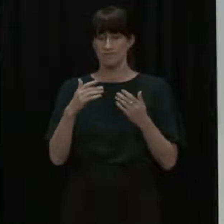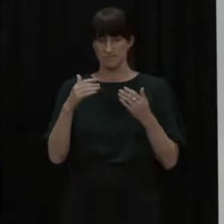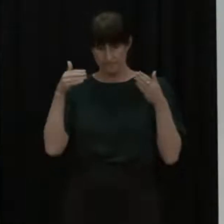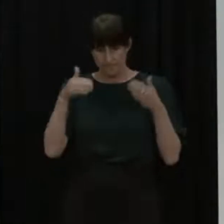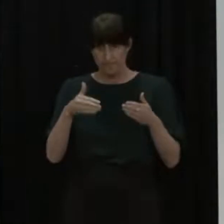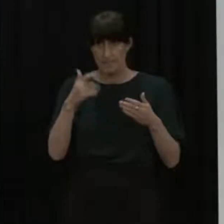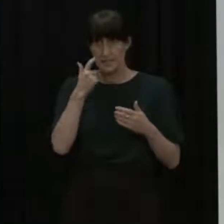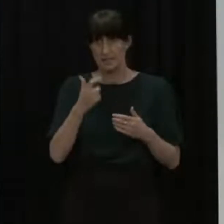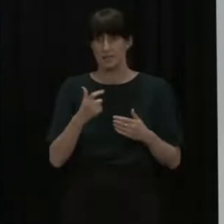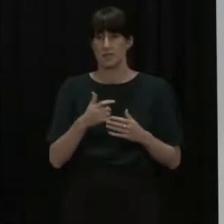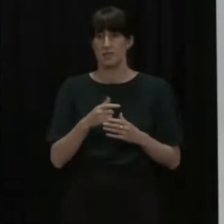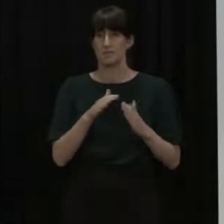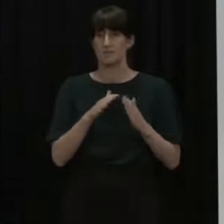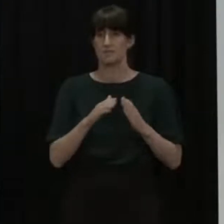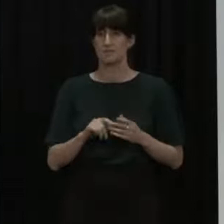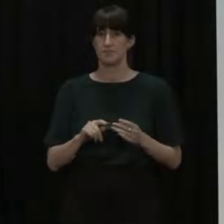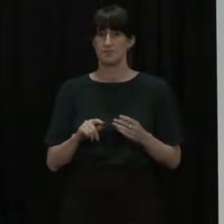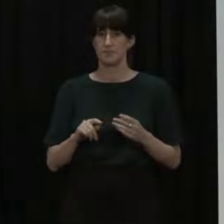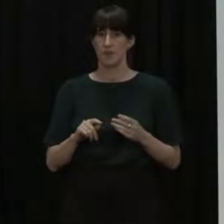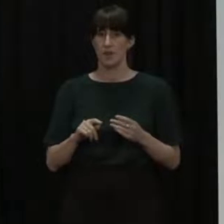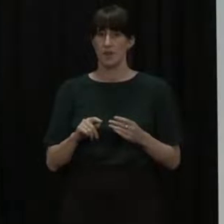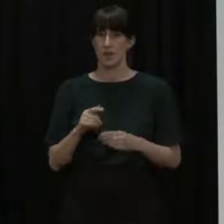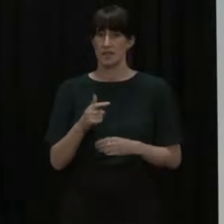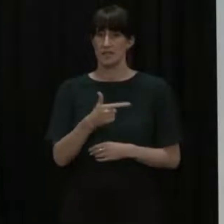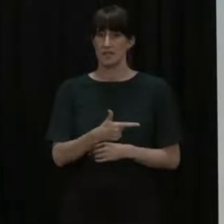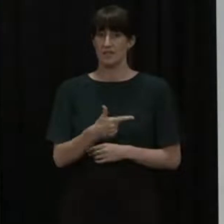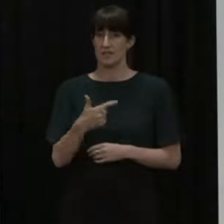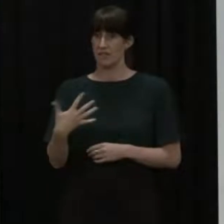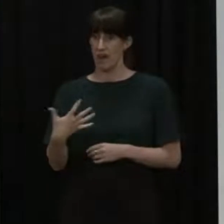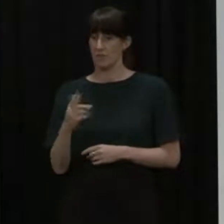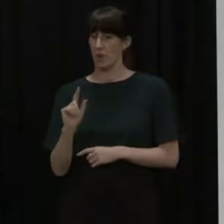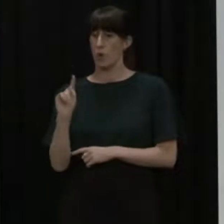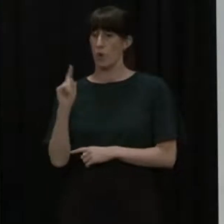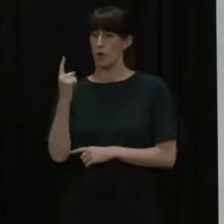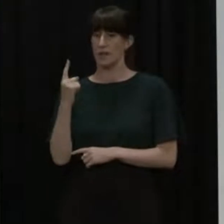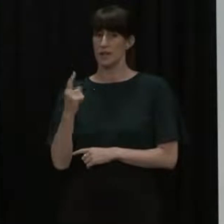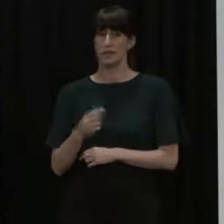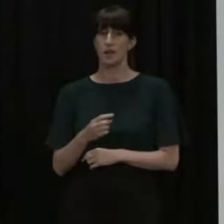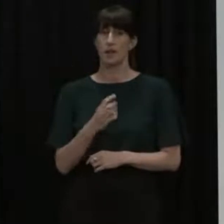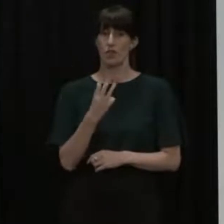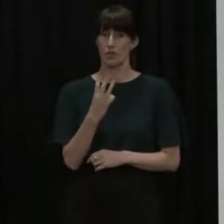75 are in Metro Auckland hospitals and 3 are in Waikato Hospital.